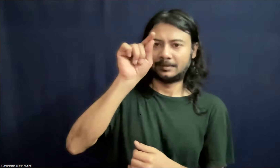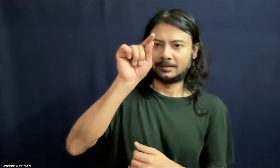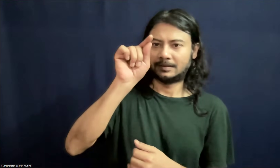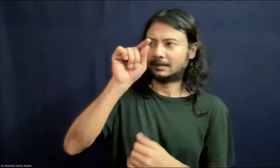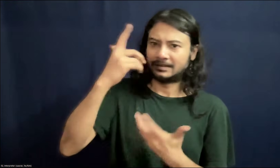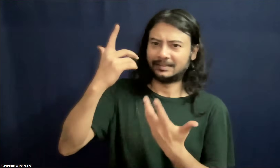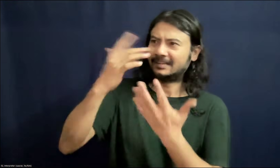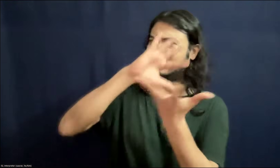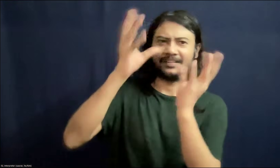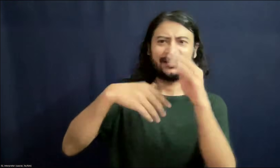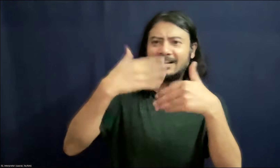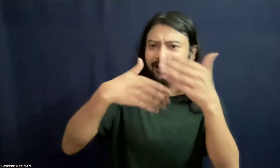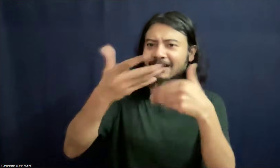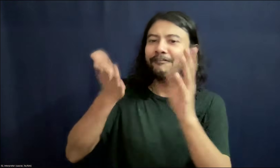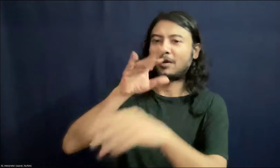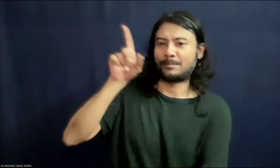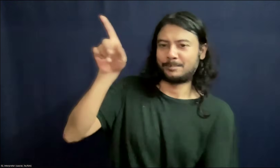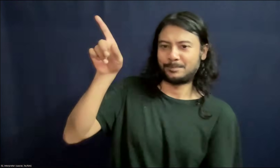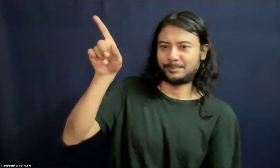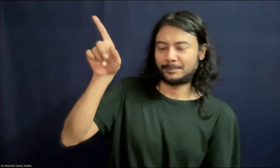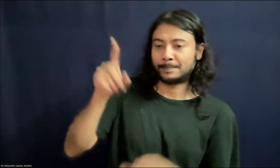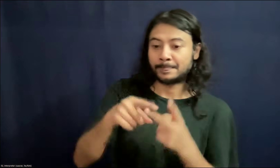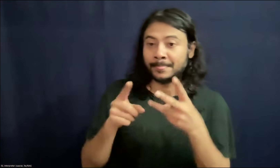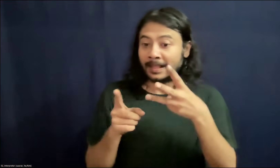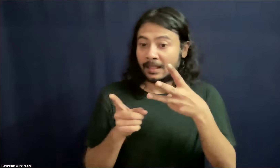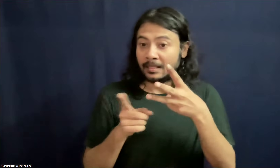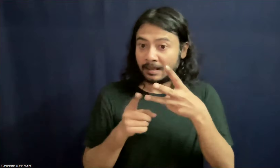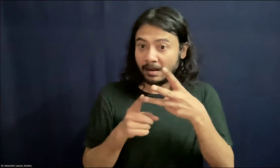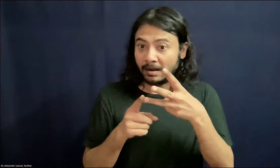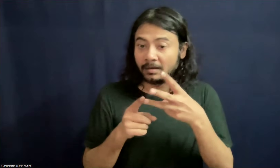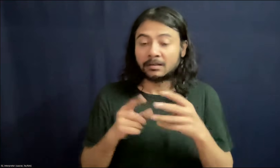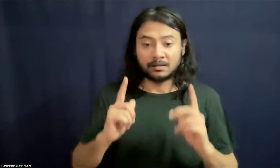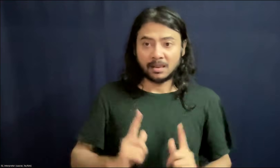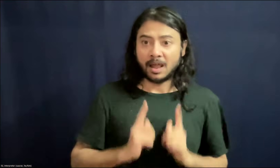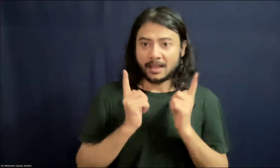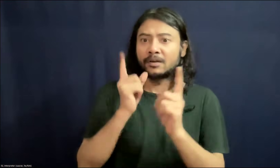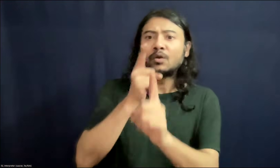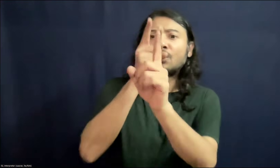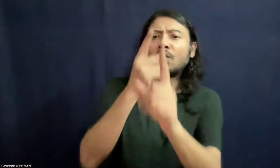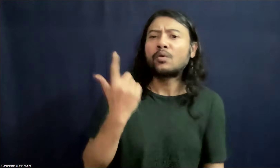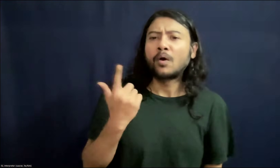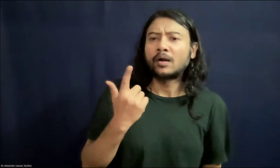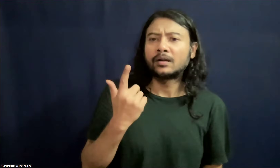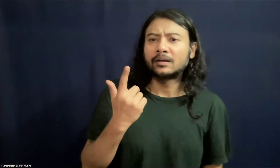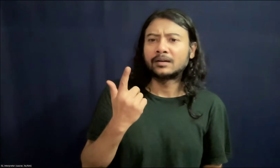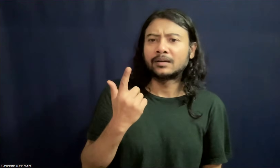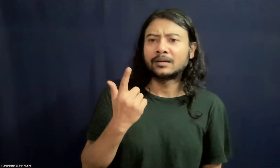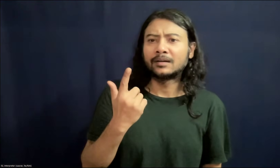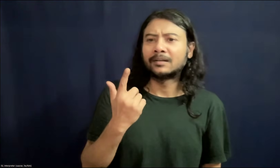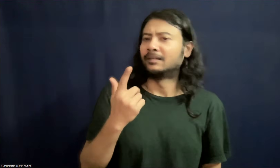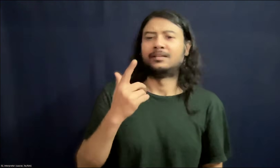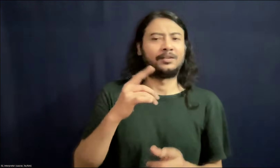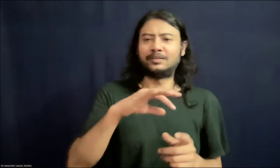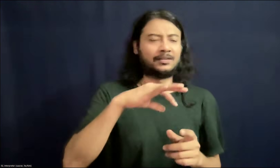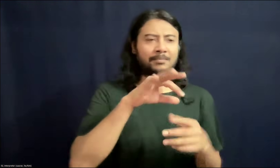Third is, what is the goal of life? What is the goal of life? Attain Krishna. To attain Krishna, to